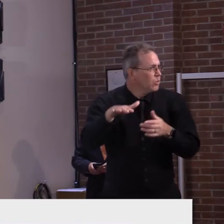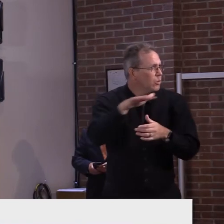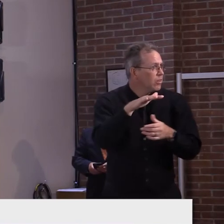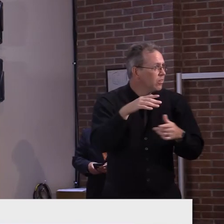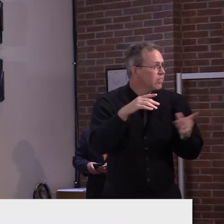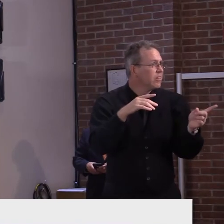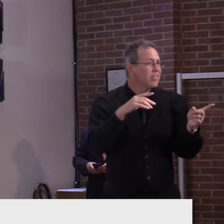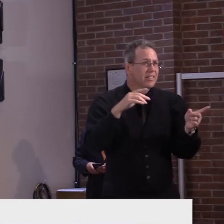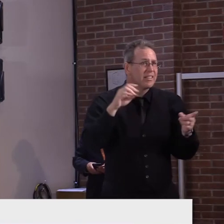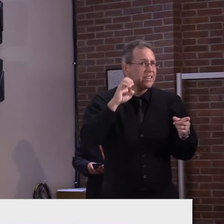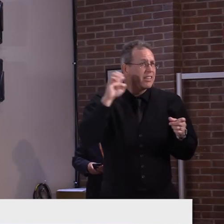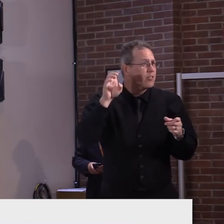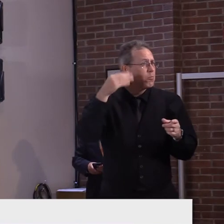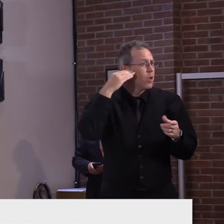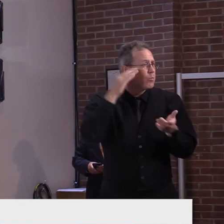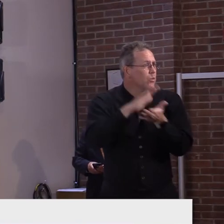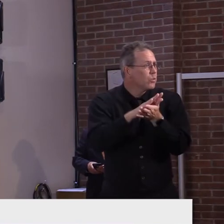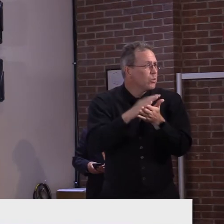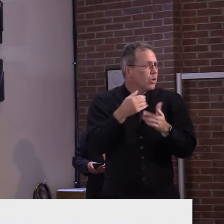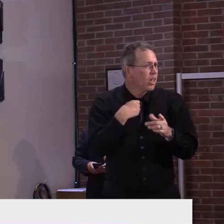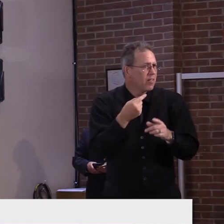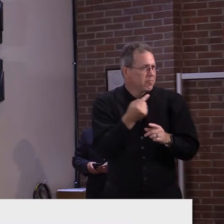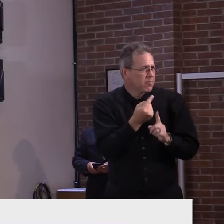cases, so I don't think it has anything to do